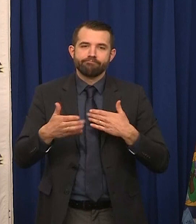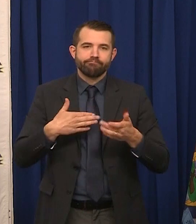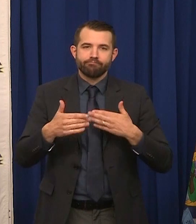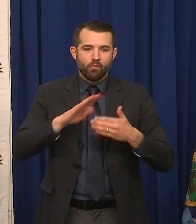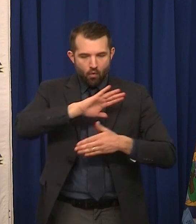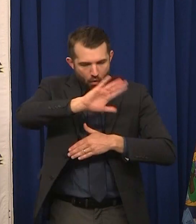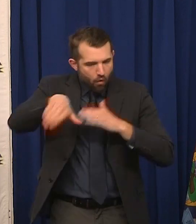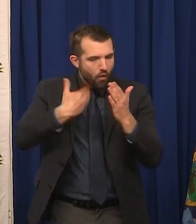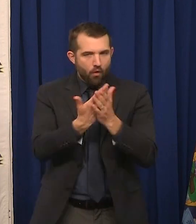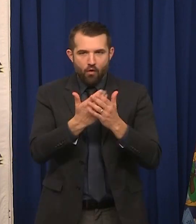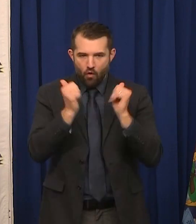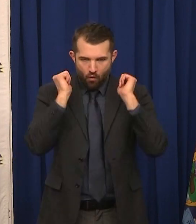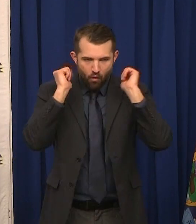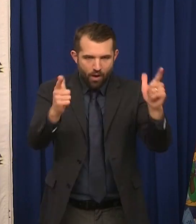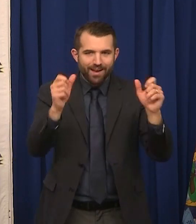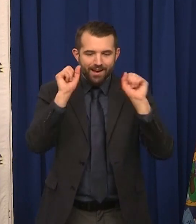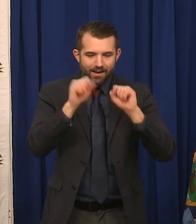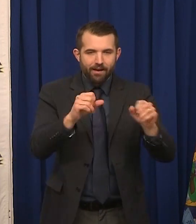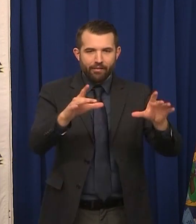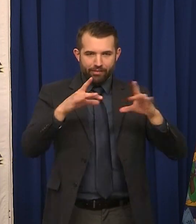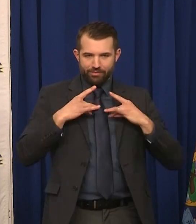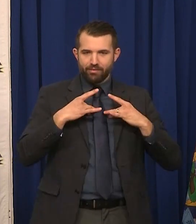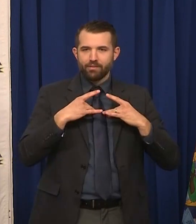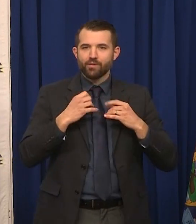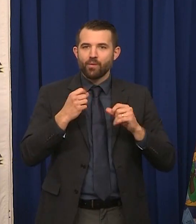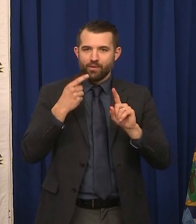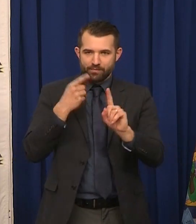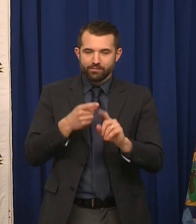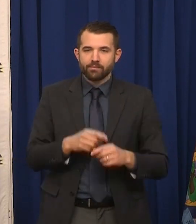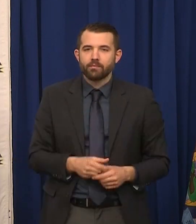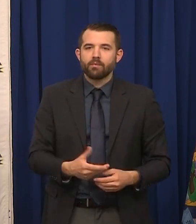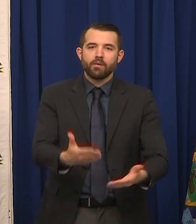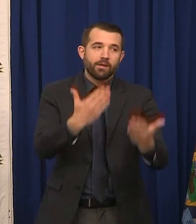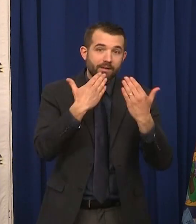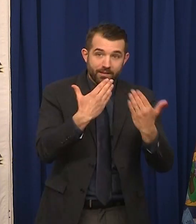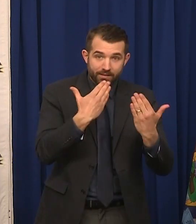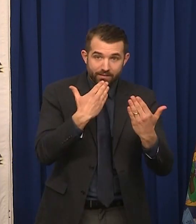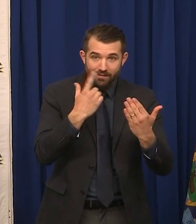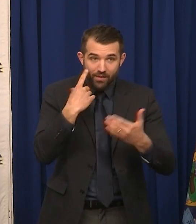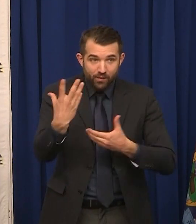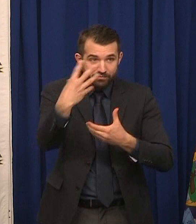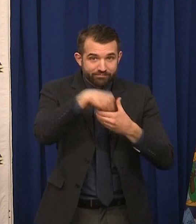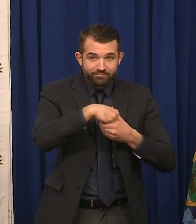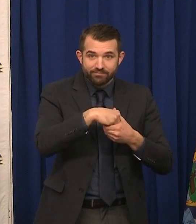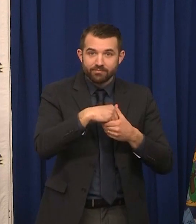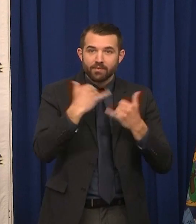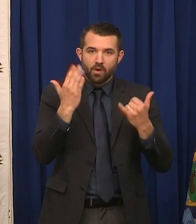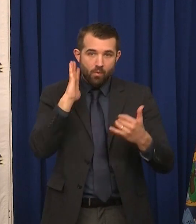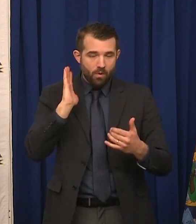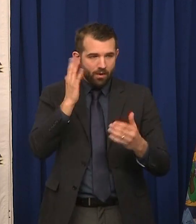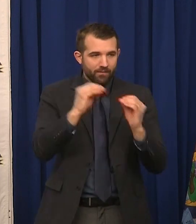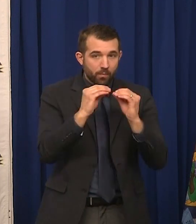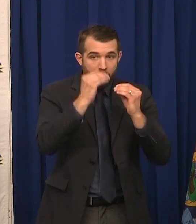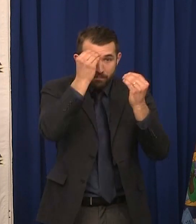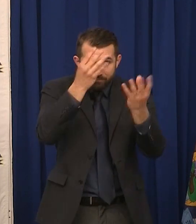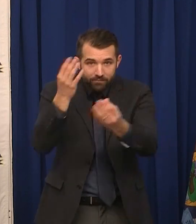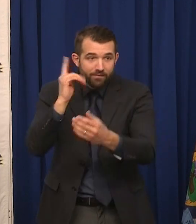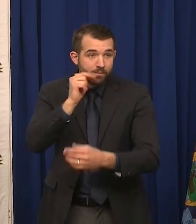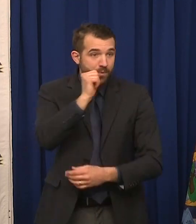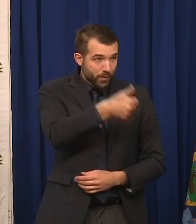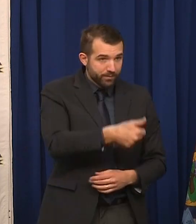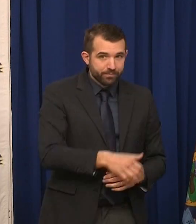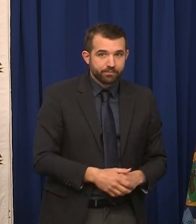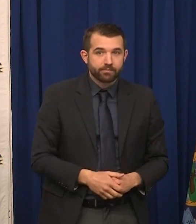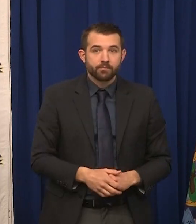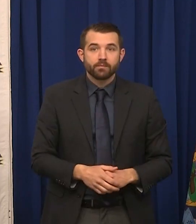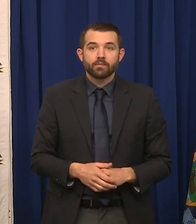that, thank you all for joining. We will have additional information and updates tomorrow. But as I close, I again just want to